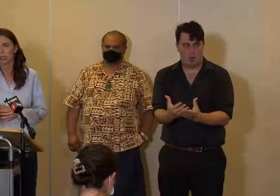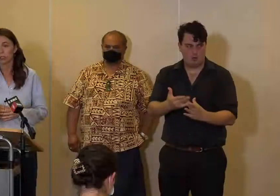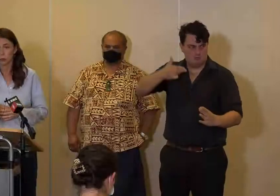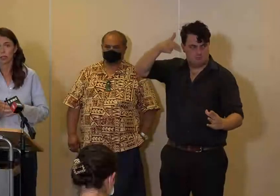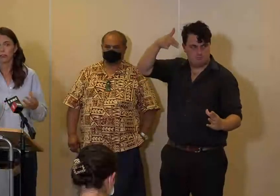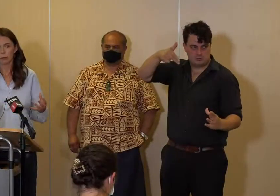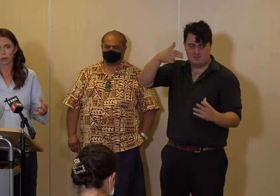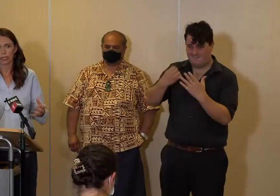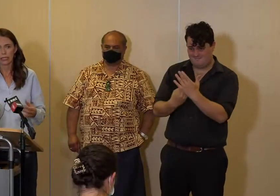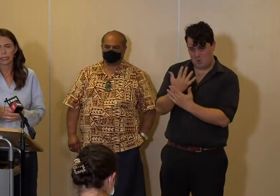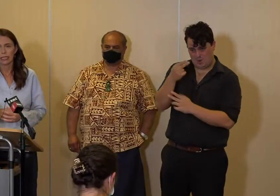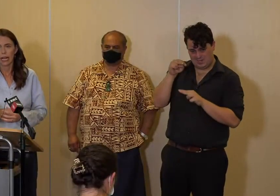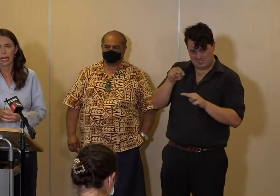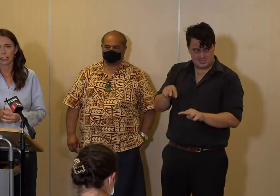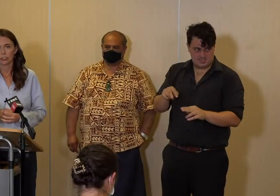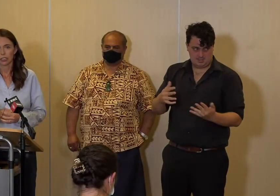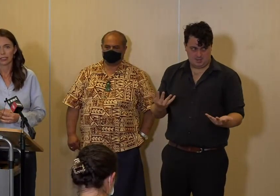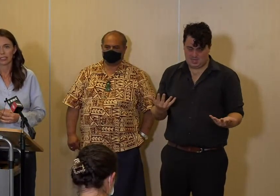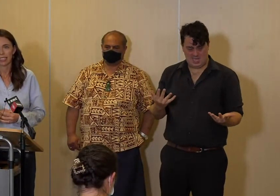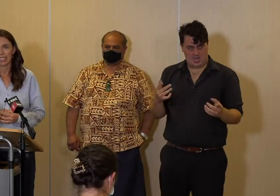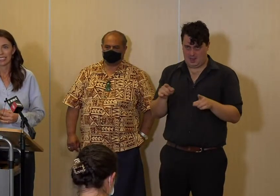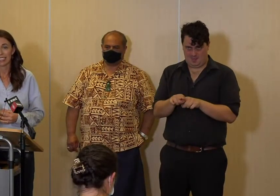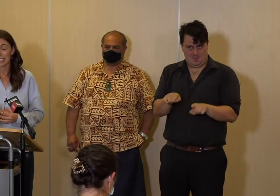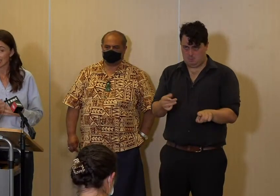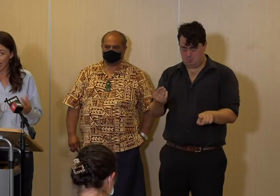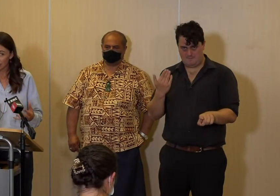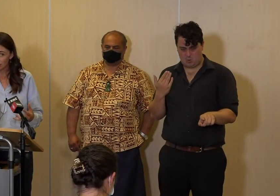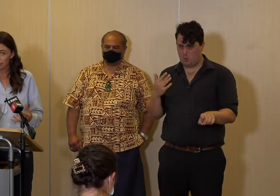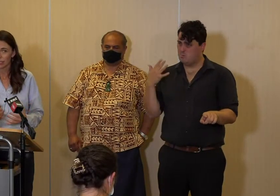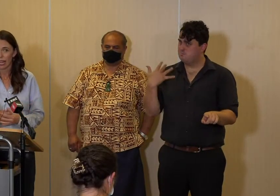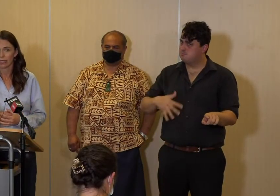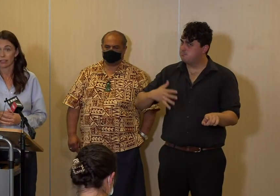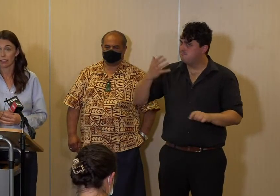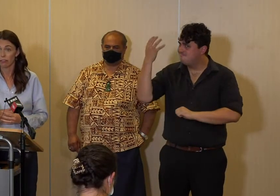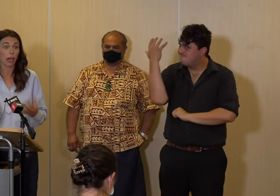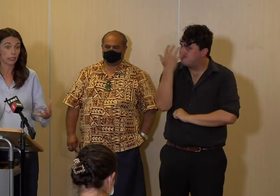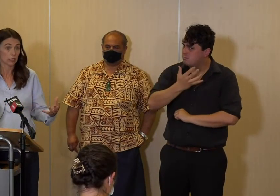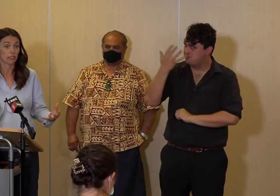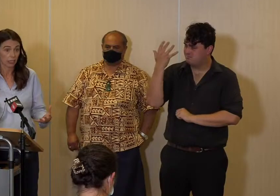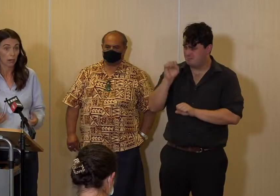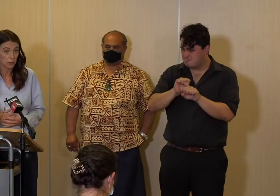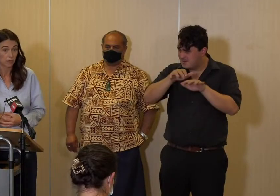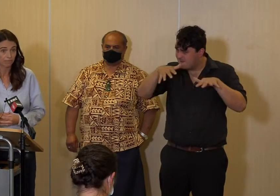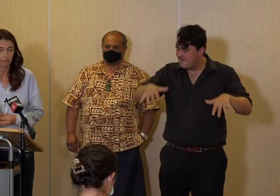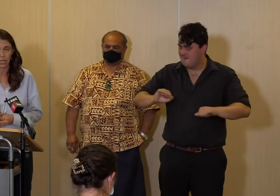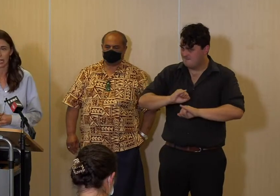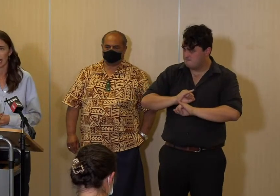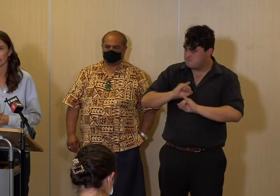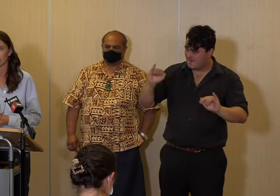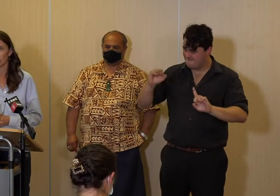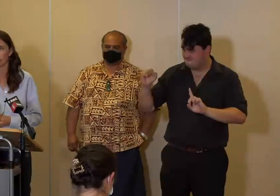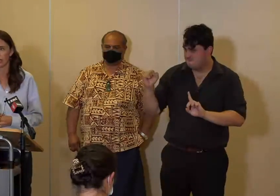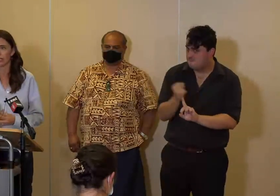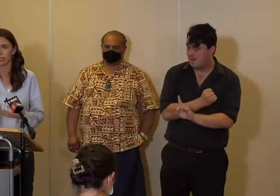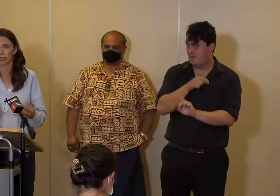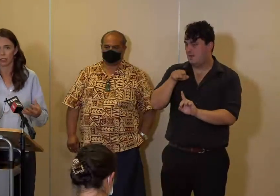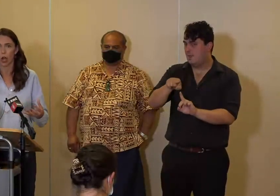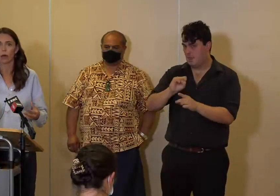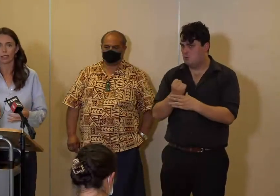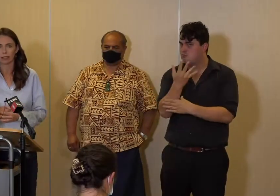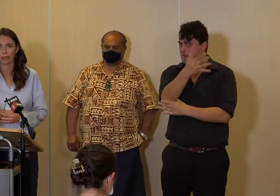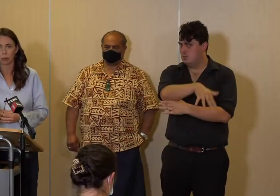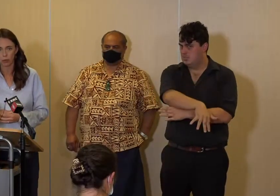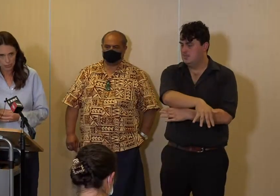home to everybody just the scale and the violence of that eruption. And so